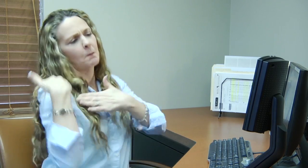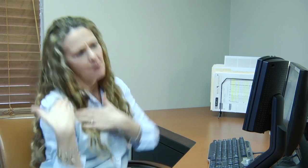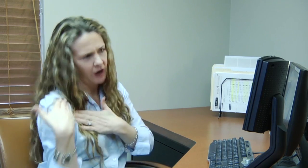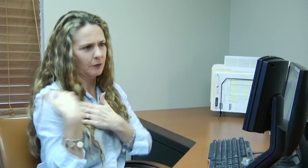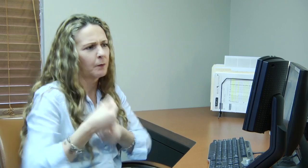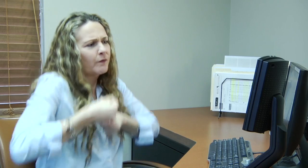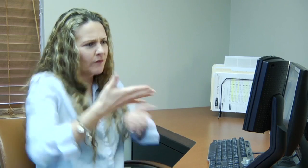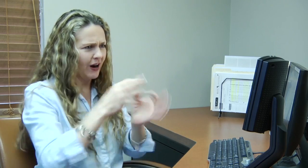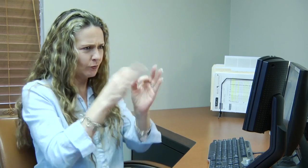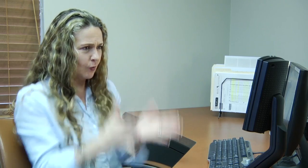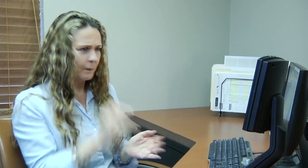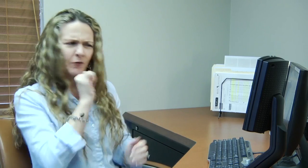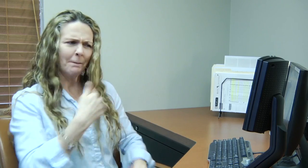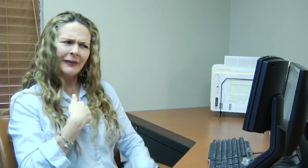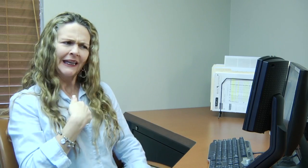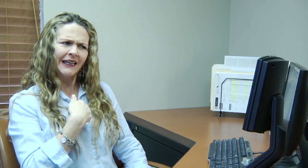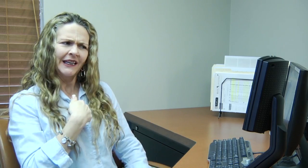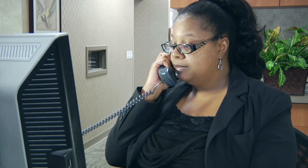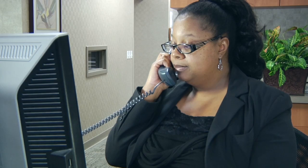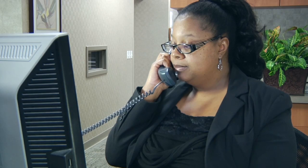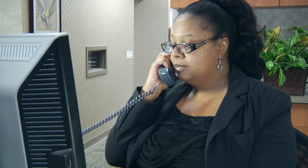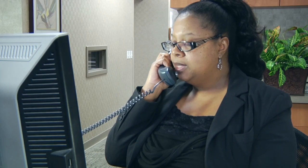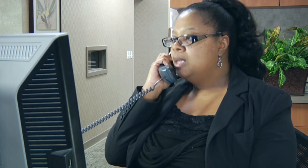your responsibility to hire an interpreter.